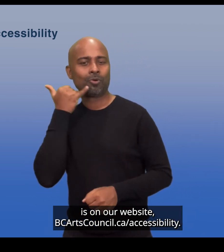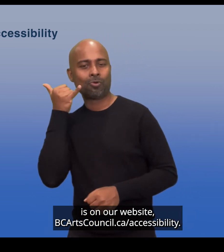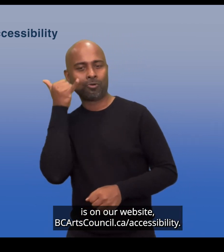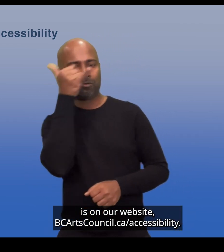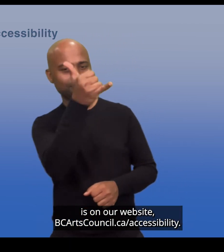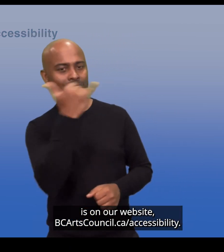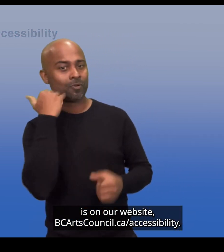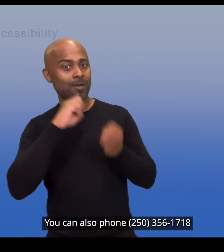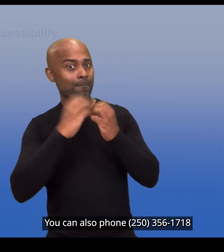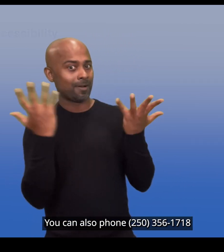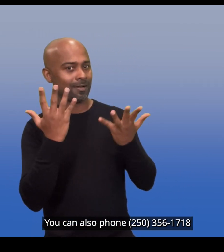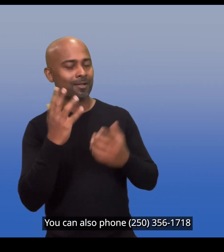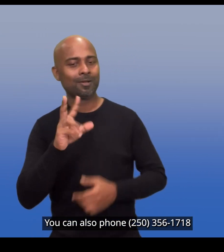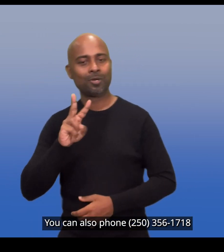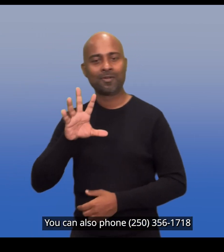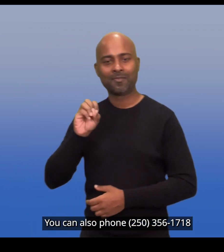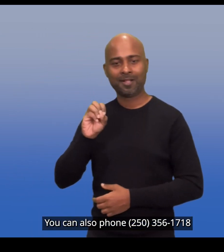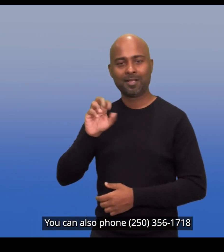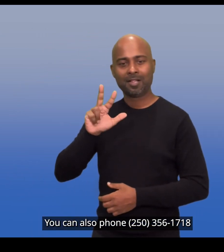bcartscouncil.ca/accessibility. You can also phone